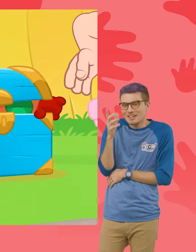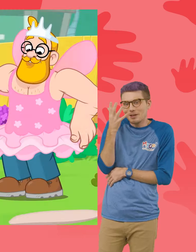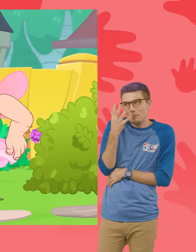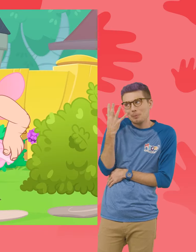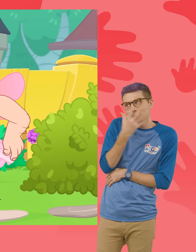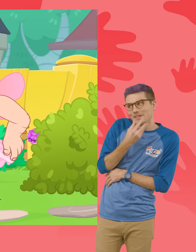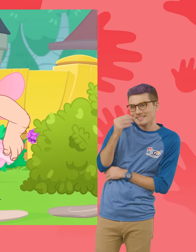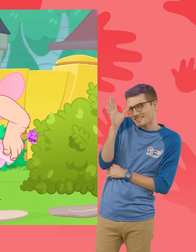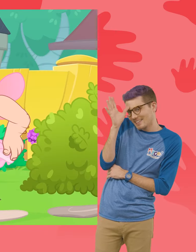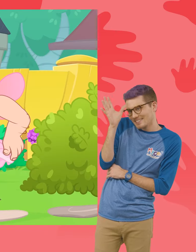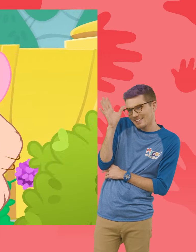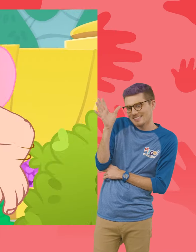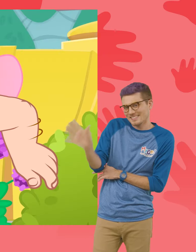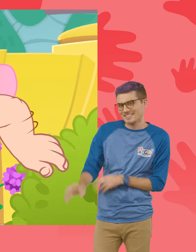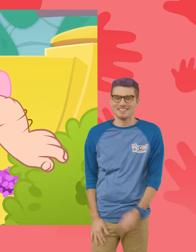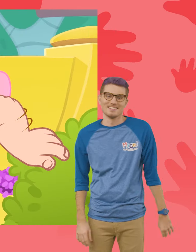Look beautiful, Daddy.